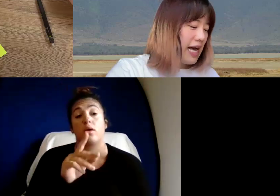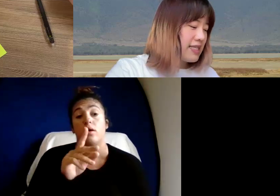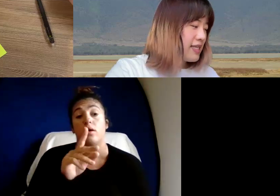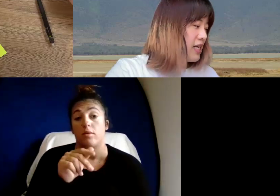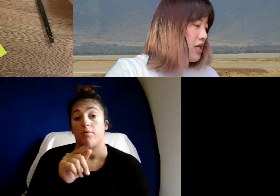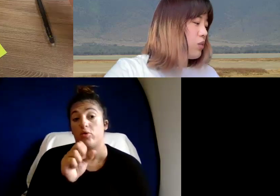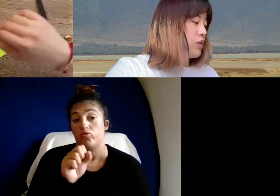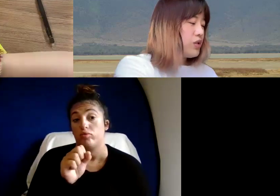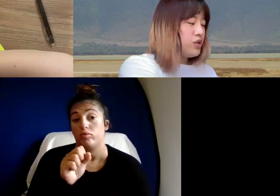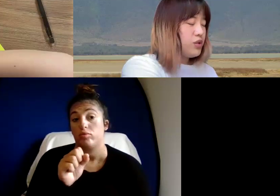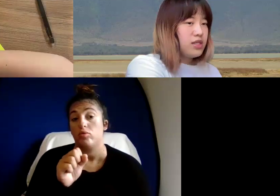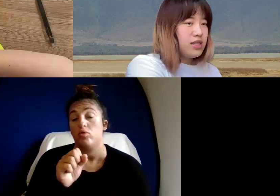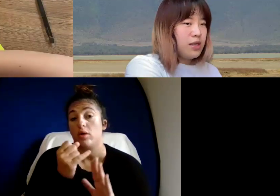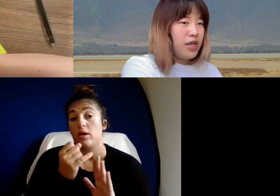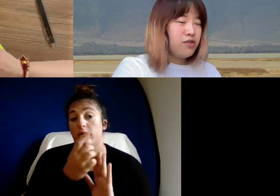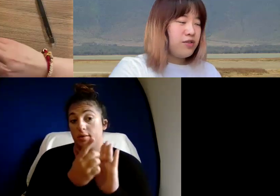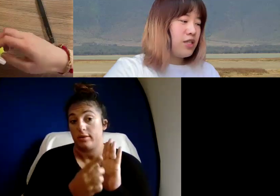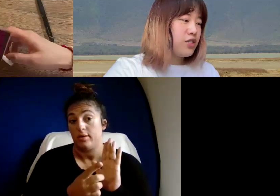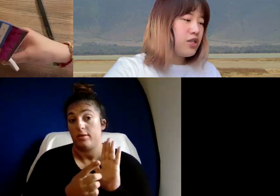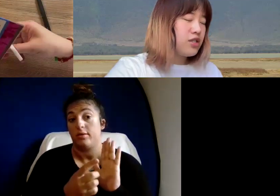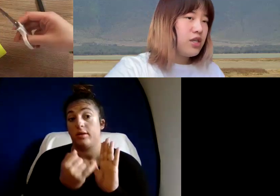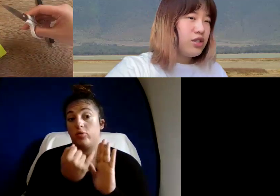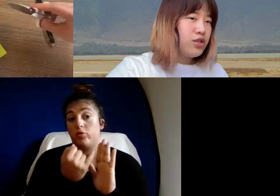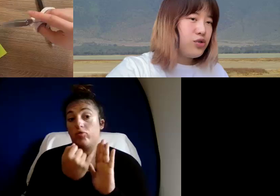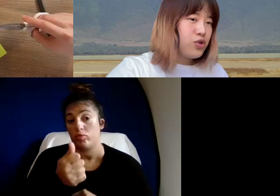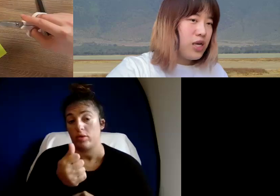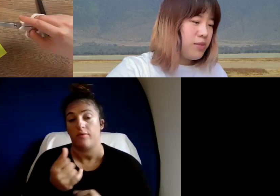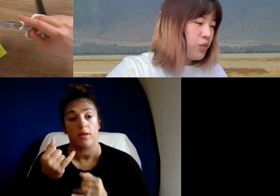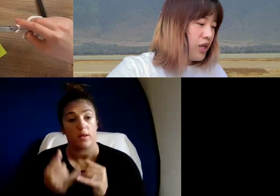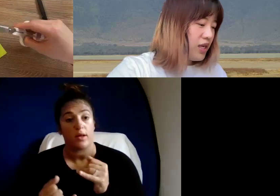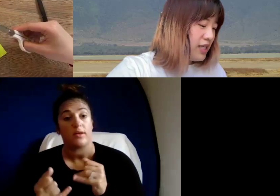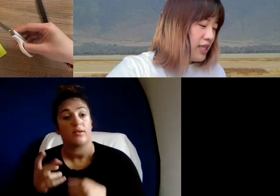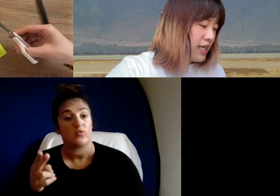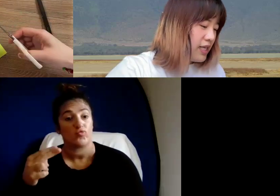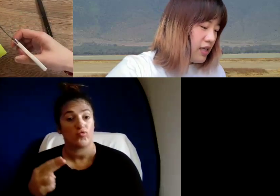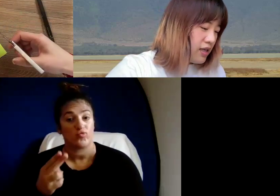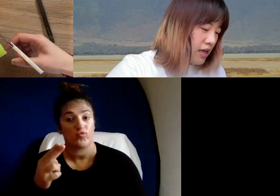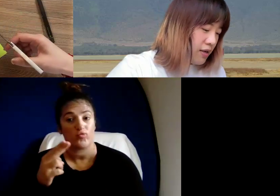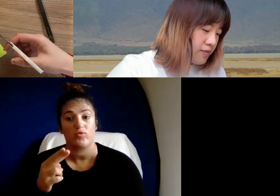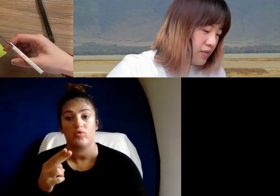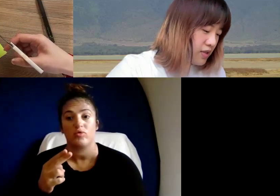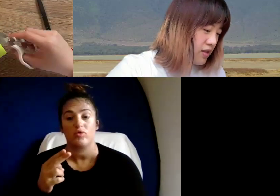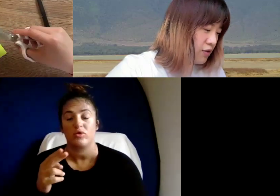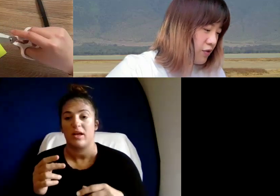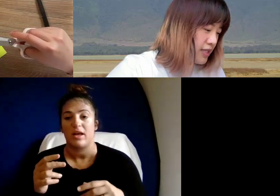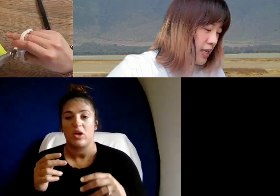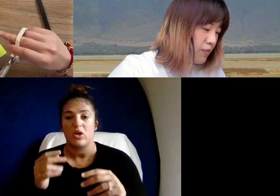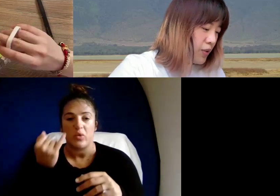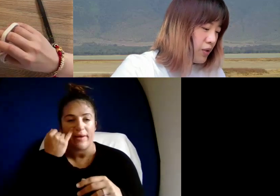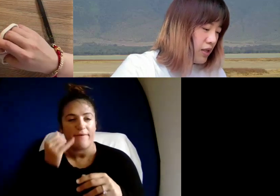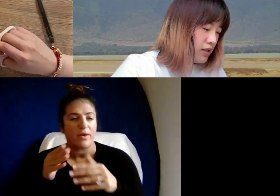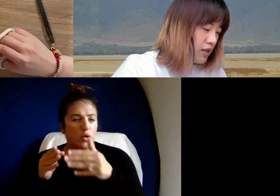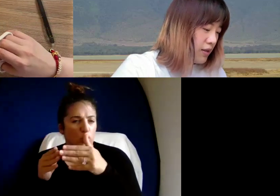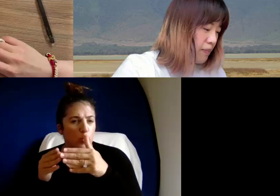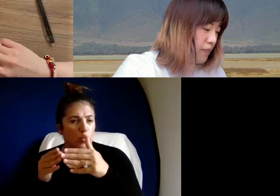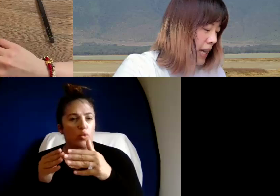And lastly, we will use a pair of scissors to trim where needed. So for